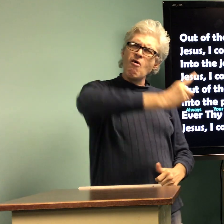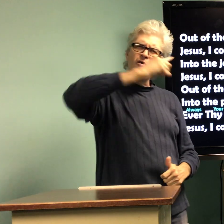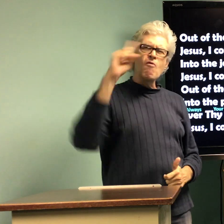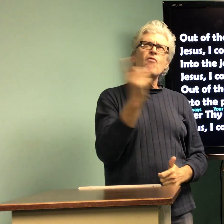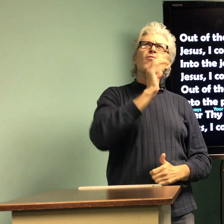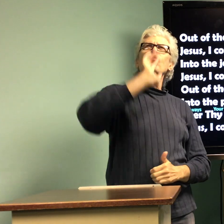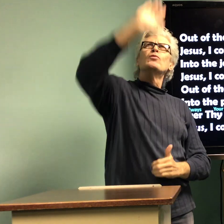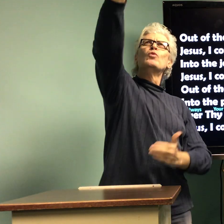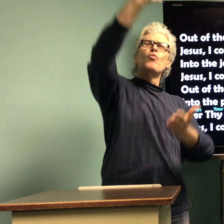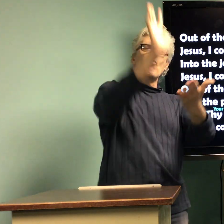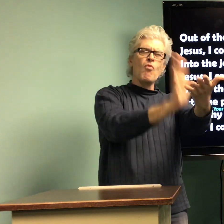Ever thy glorious